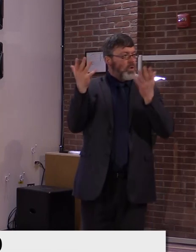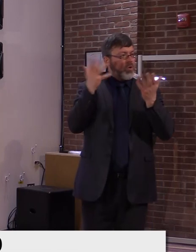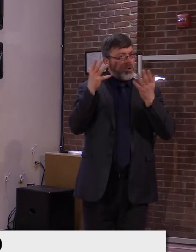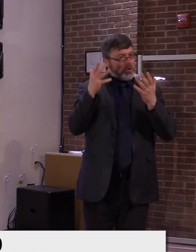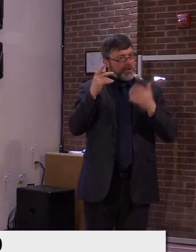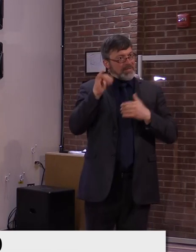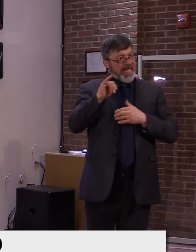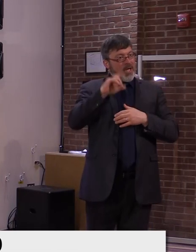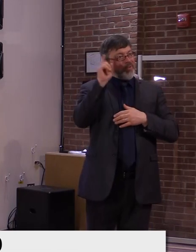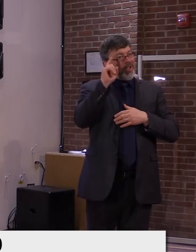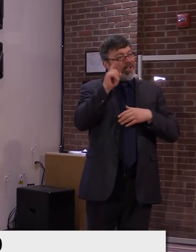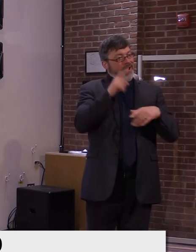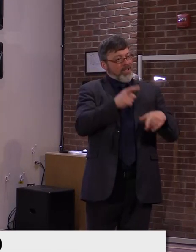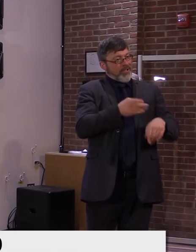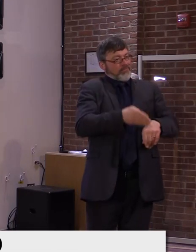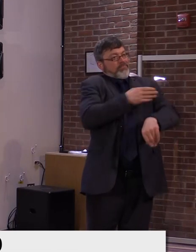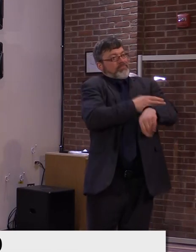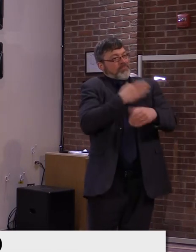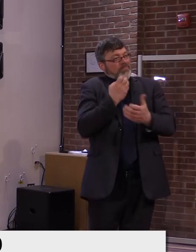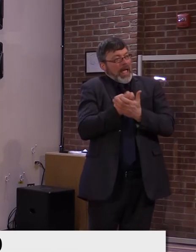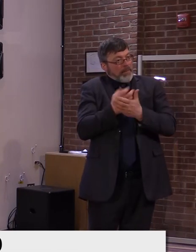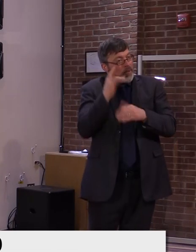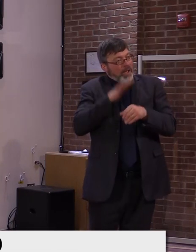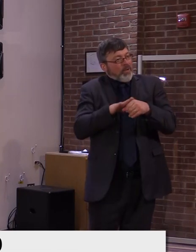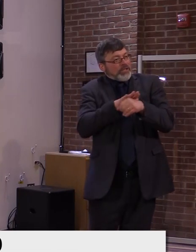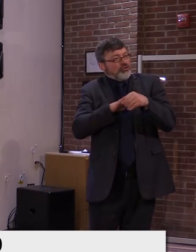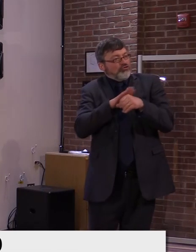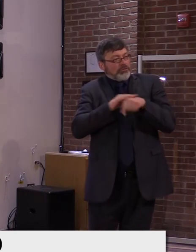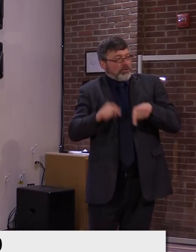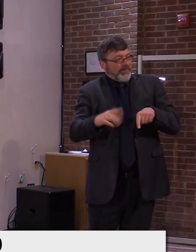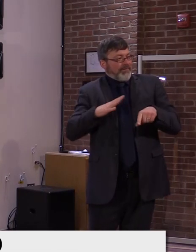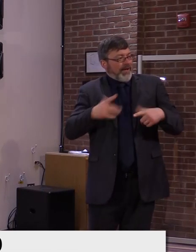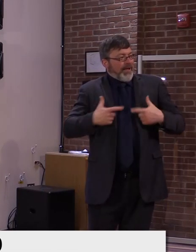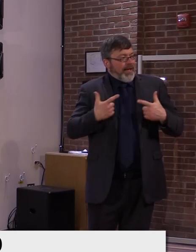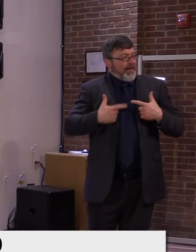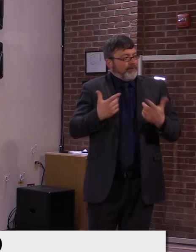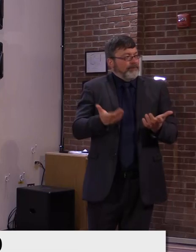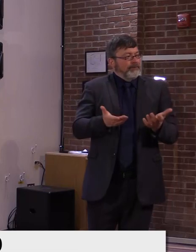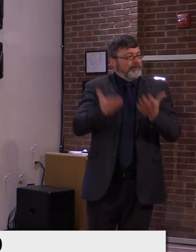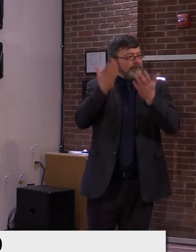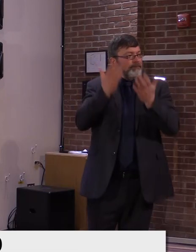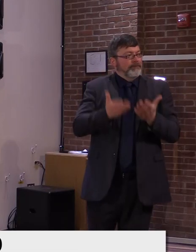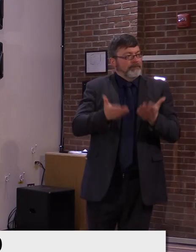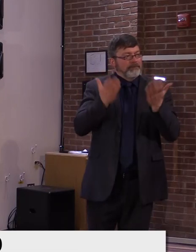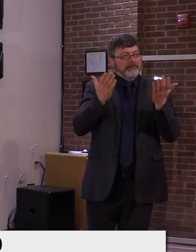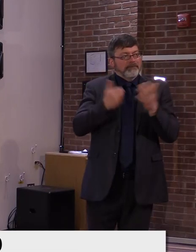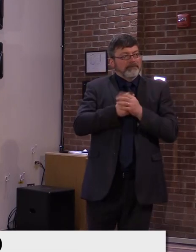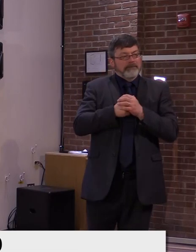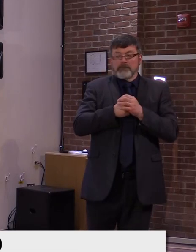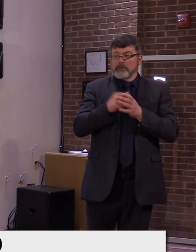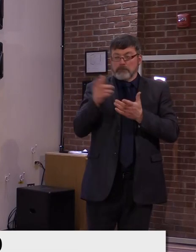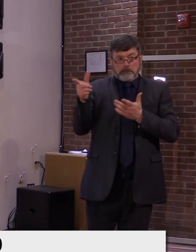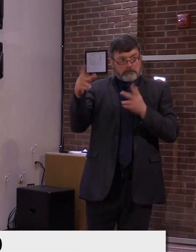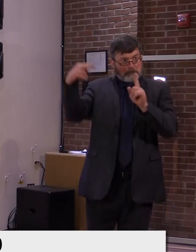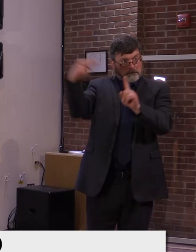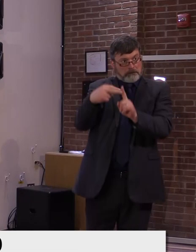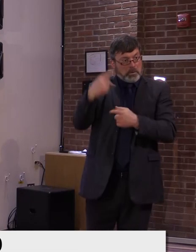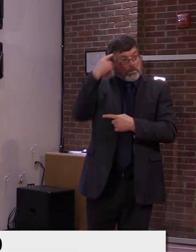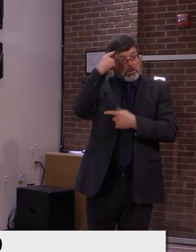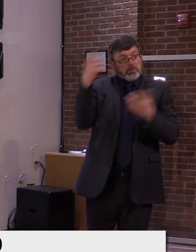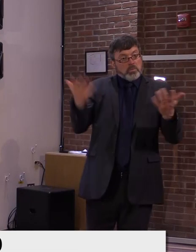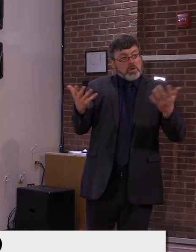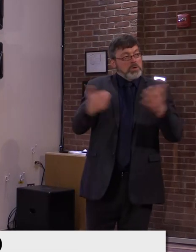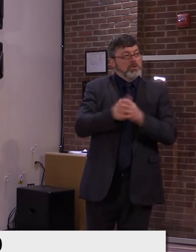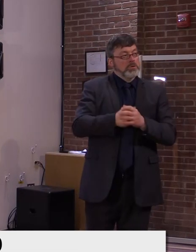state, but try to contain the spread of the virus here? Well, again, we've taken